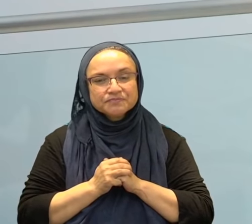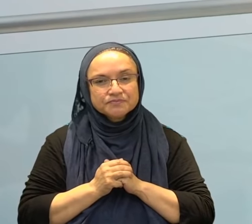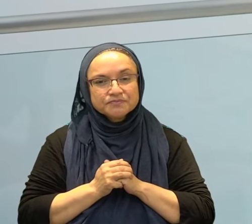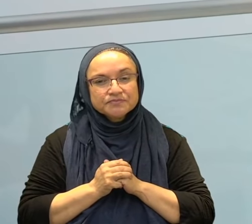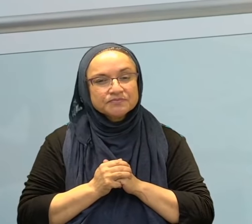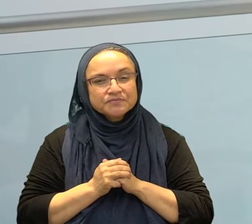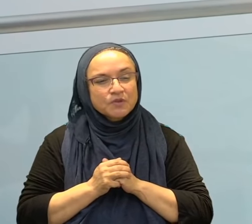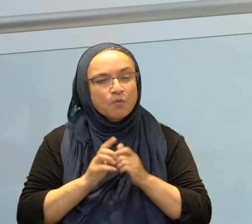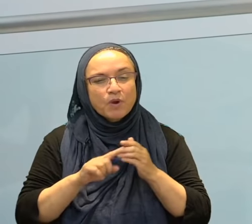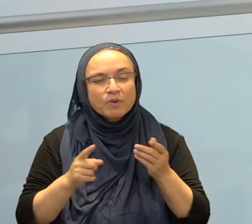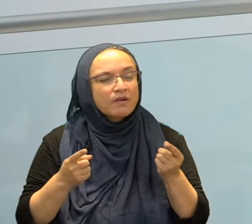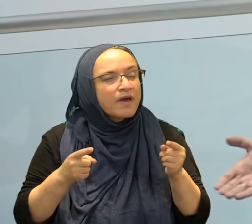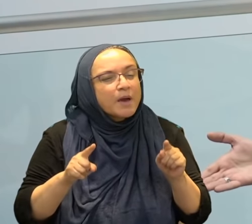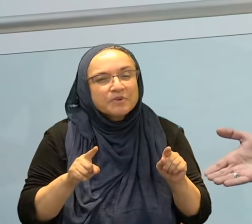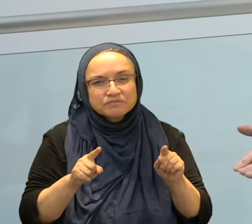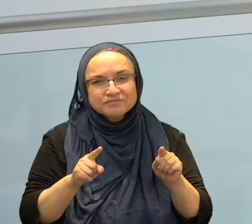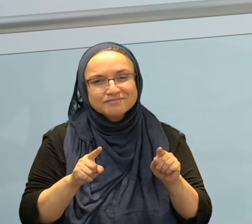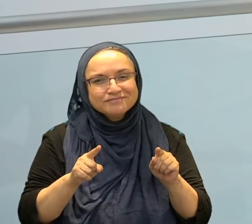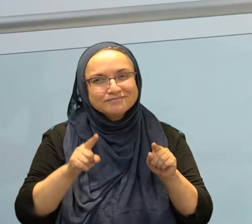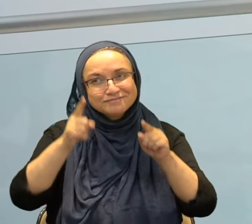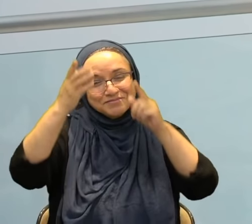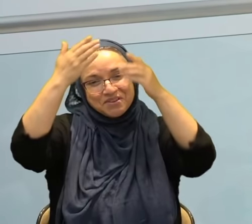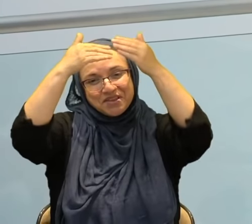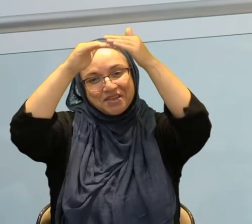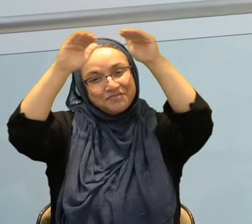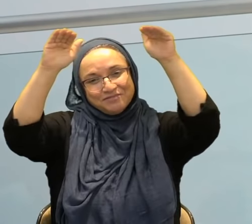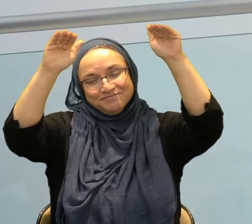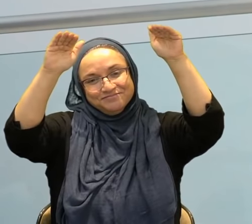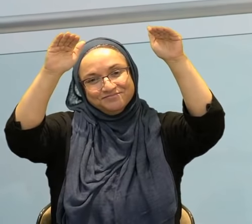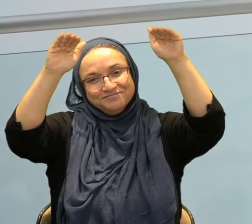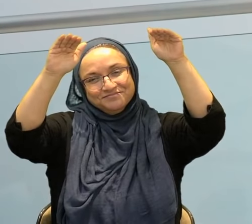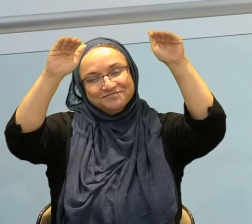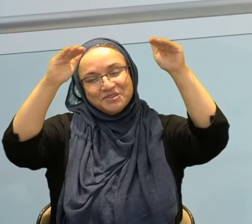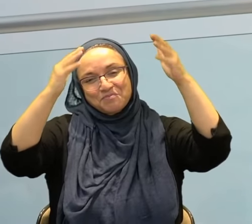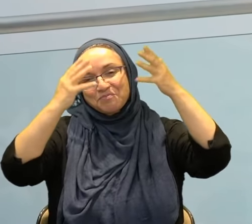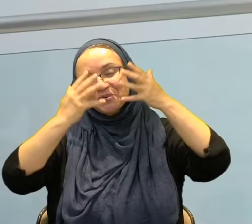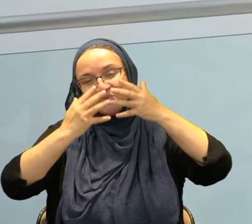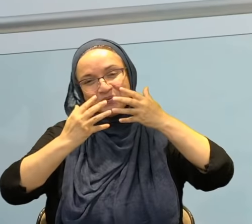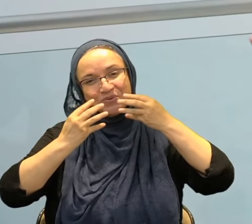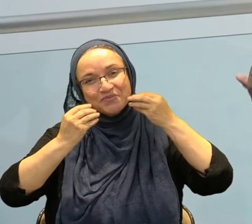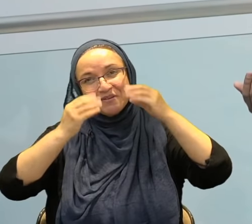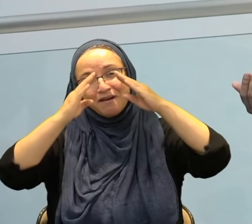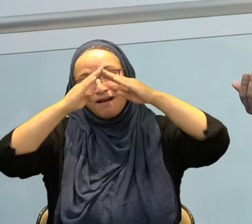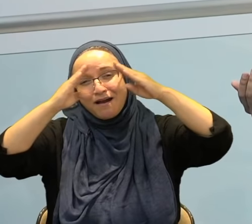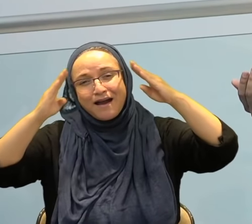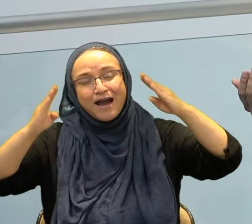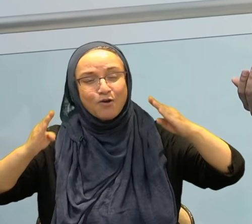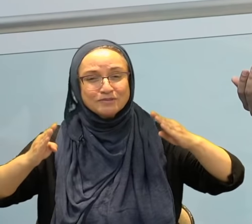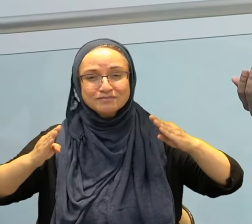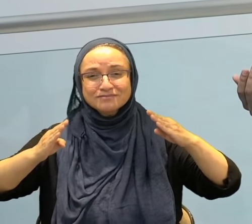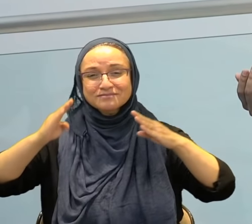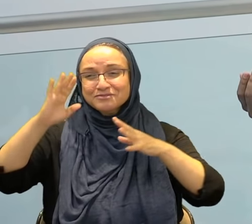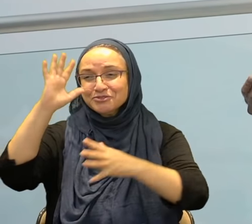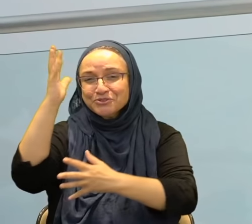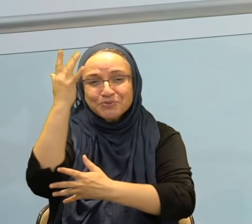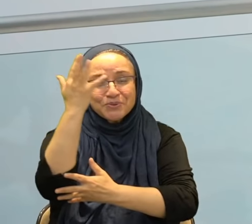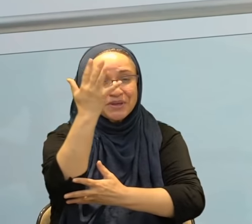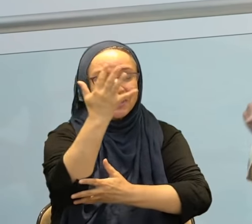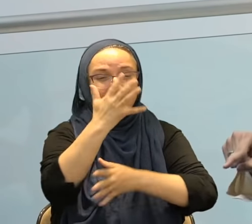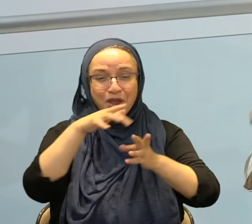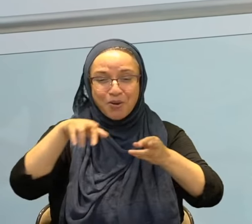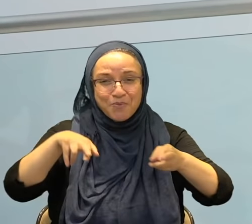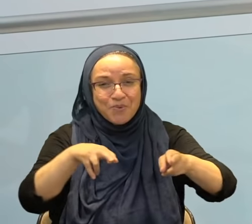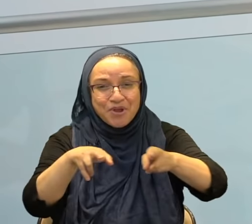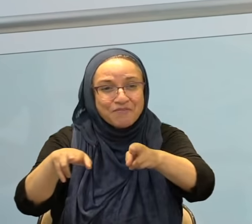a house of praise that you walk into Jenna and you say, "Ya Allah, for me, ya Allah, how did I get to this place?" Because